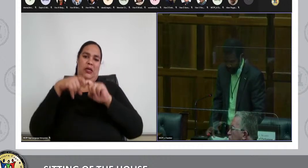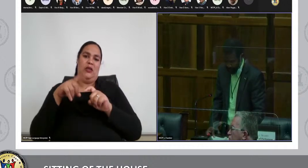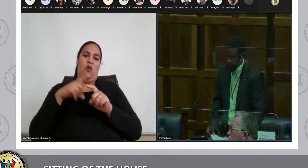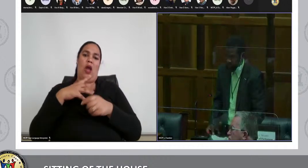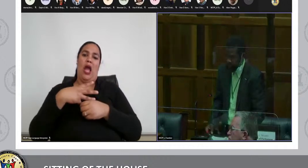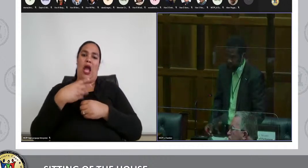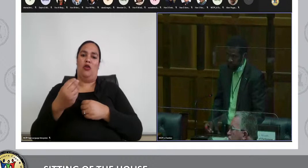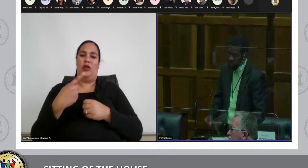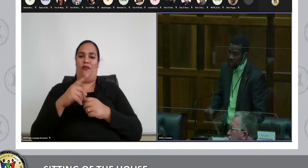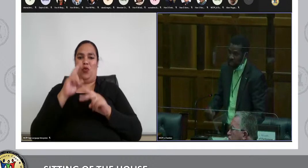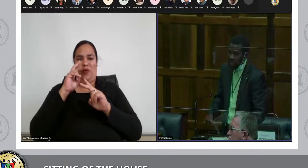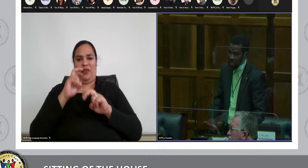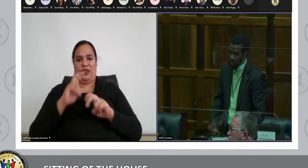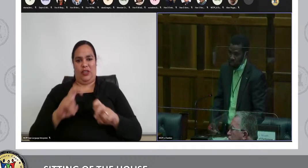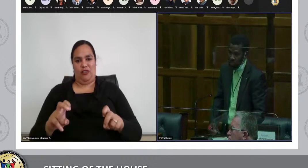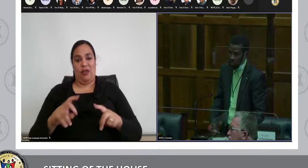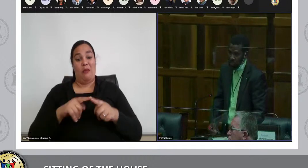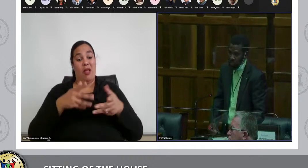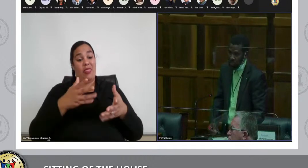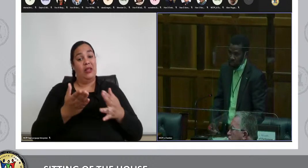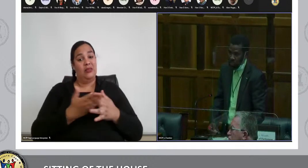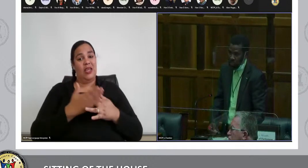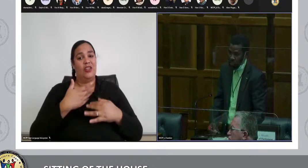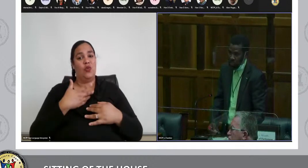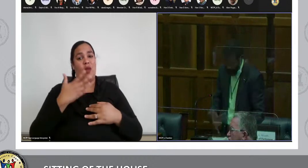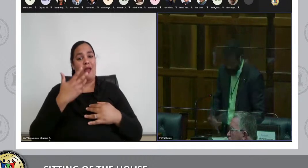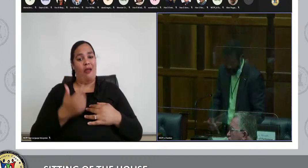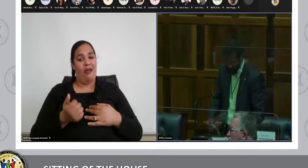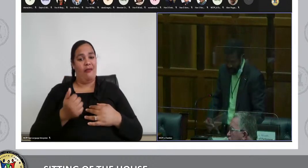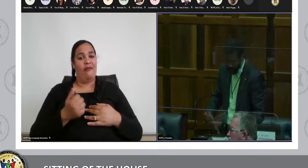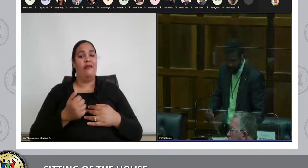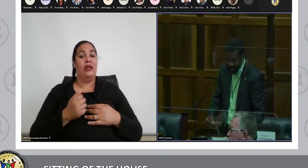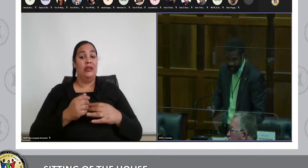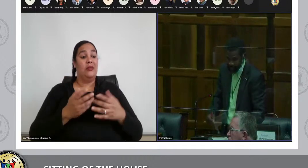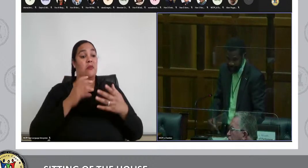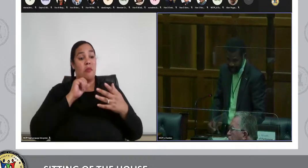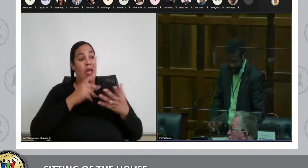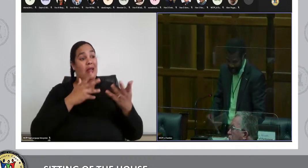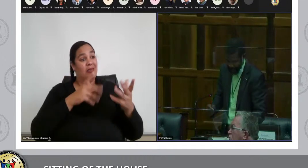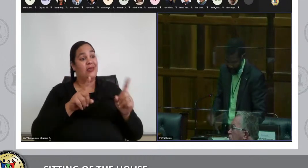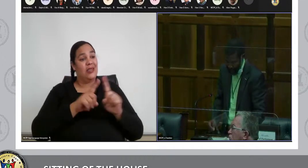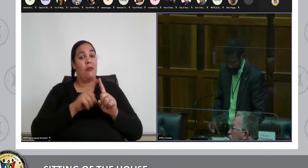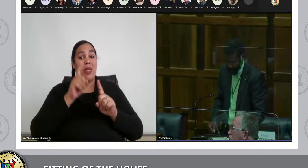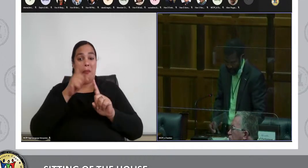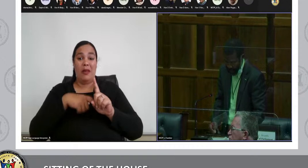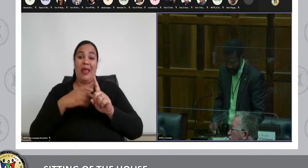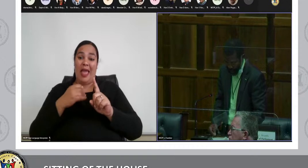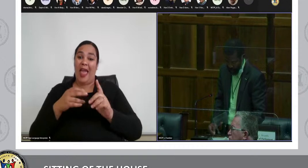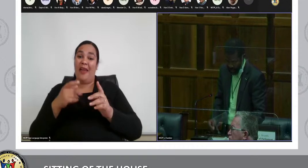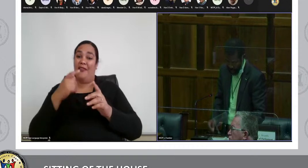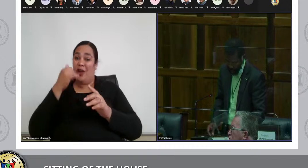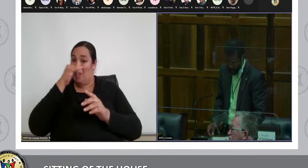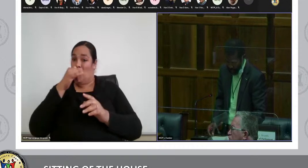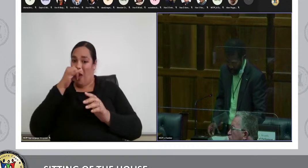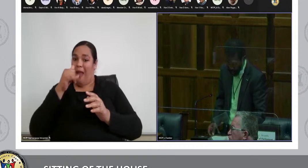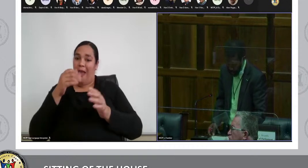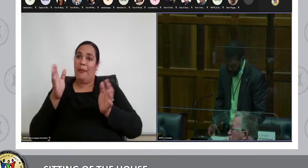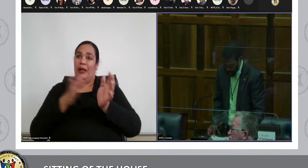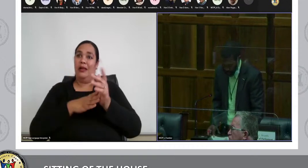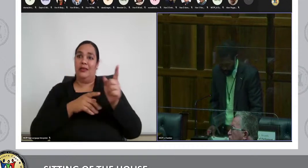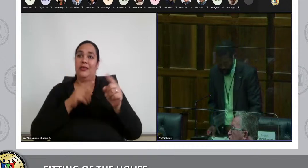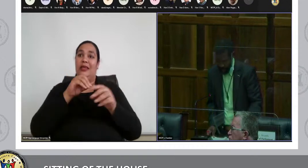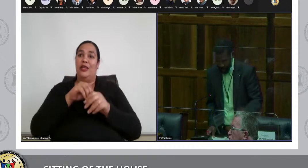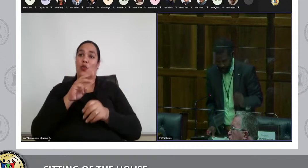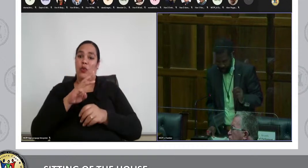of investigation. In this case, we've got an exact case where a person has been charged criminally, yet in the